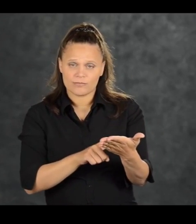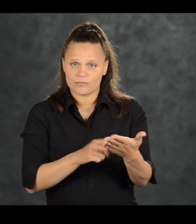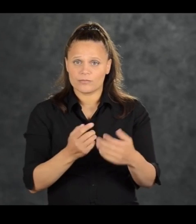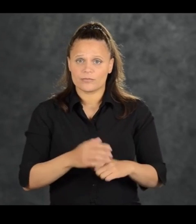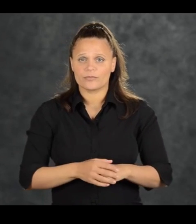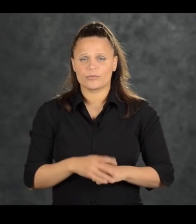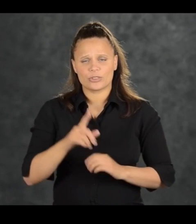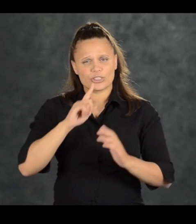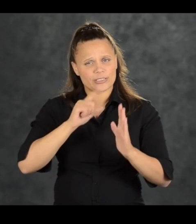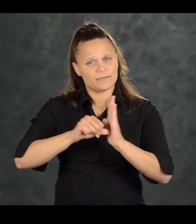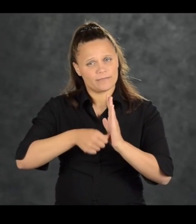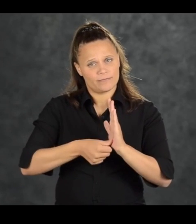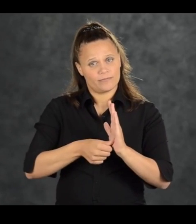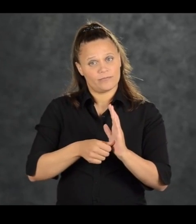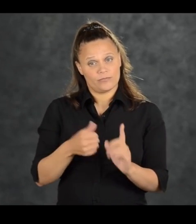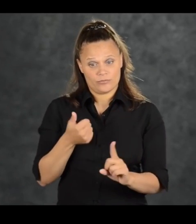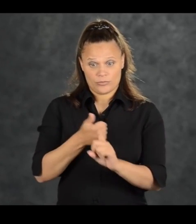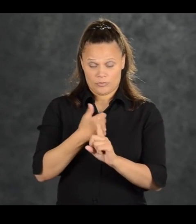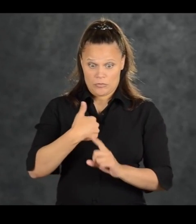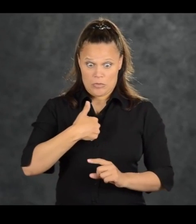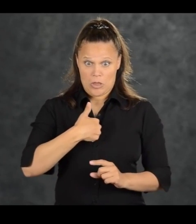it again, copy it, and then send it back.